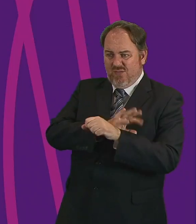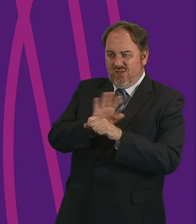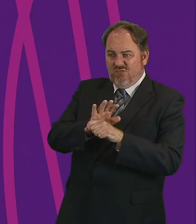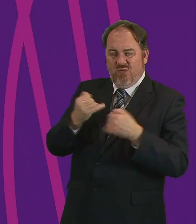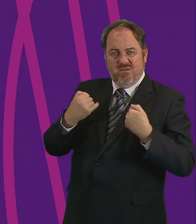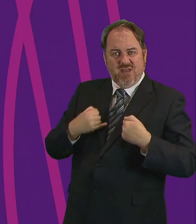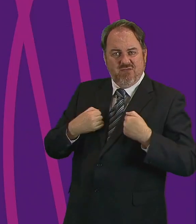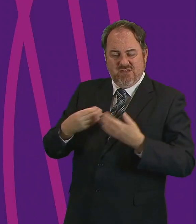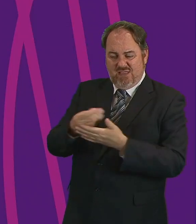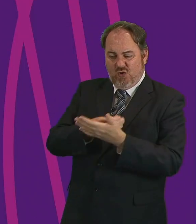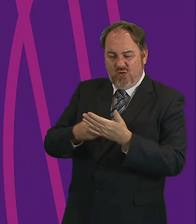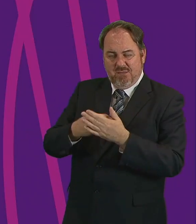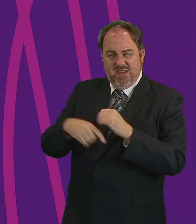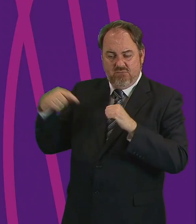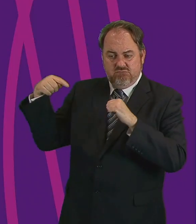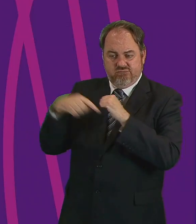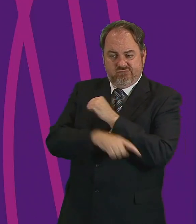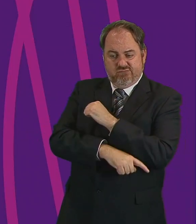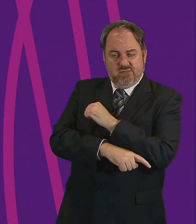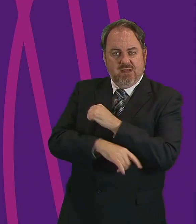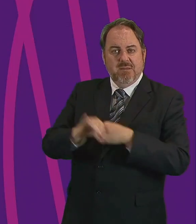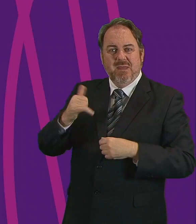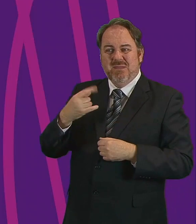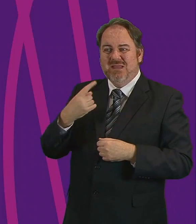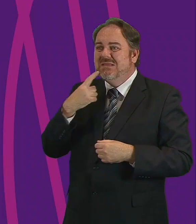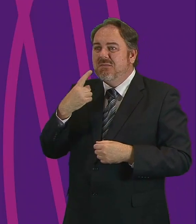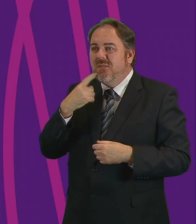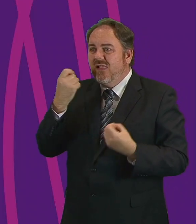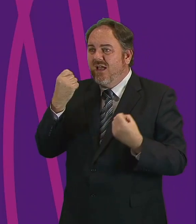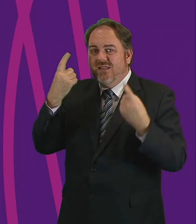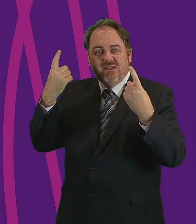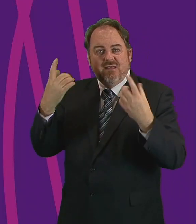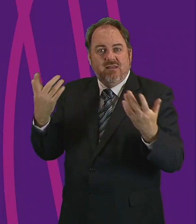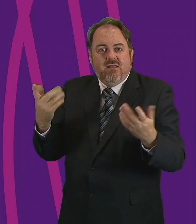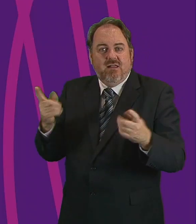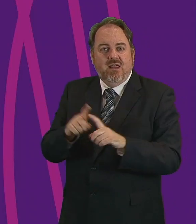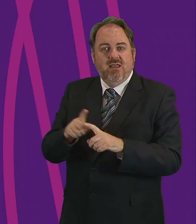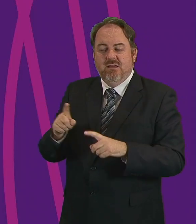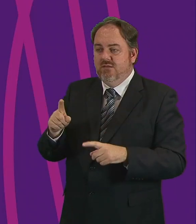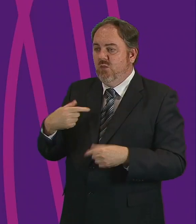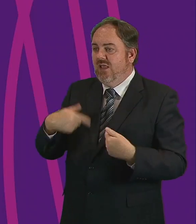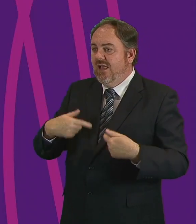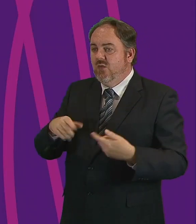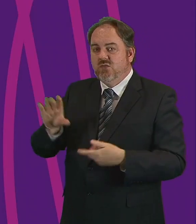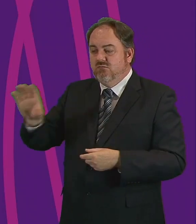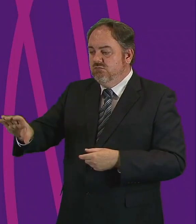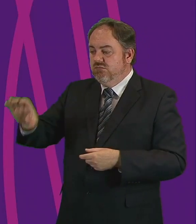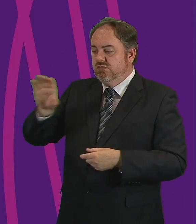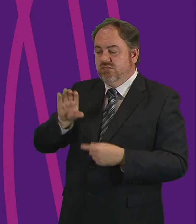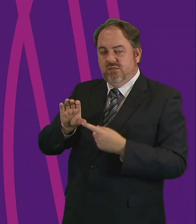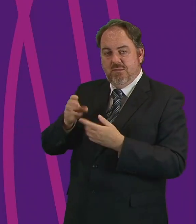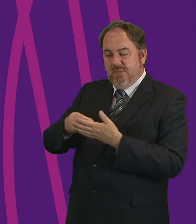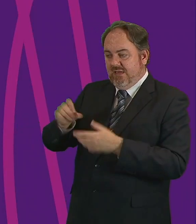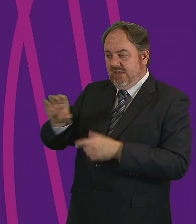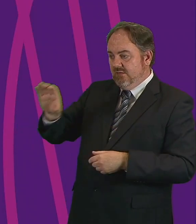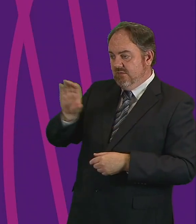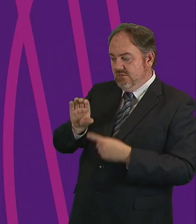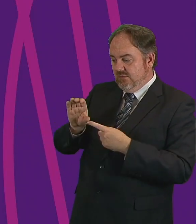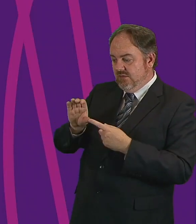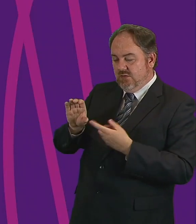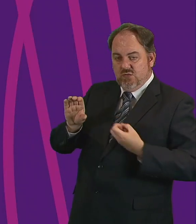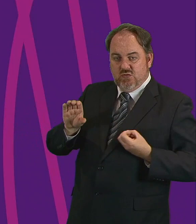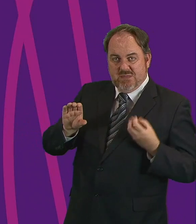the crisis we face. Simple measures, such as enabling capital to be spent on revenue as a short-term